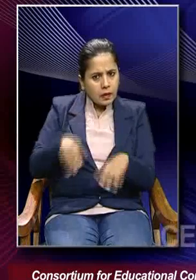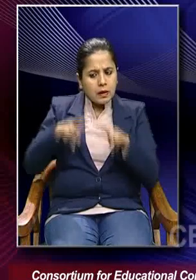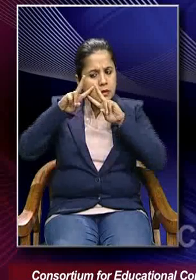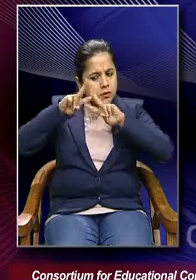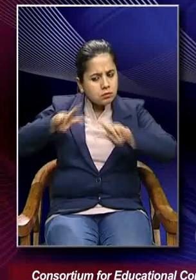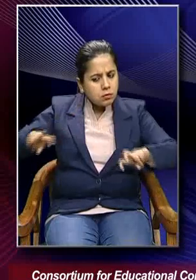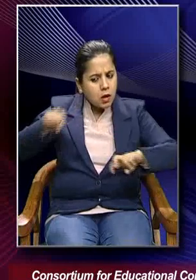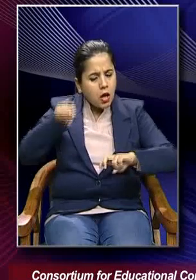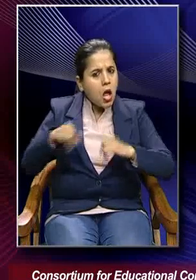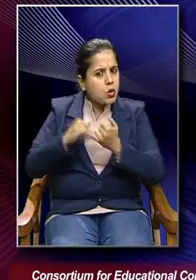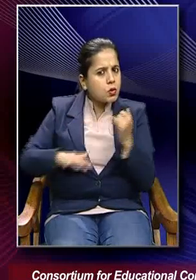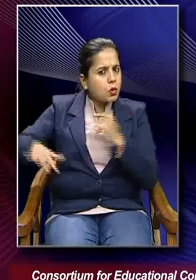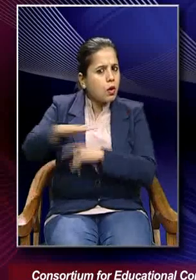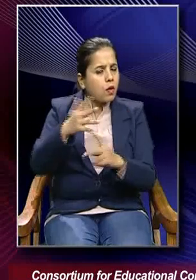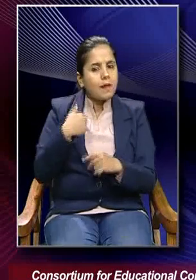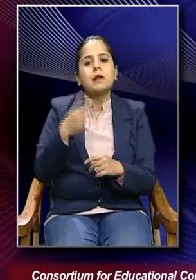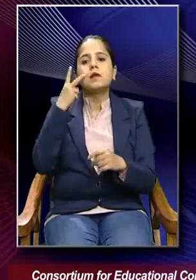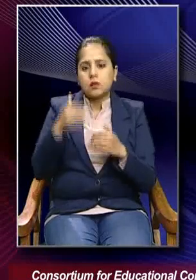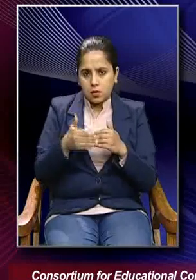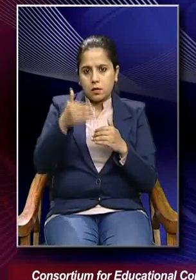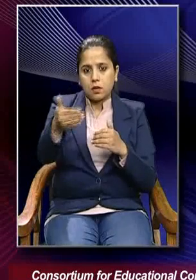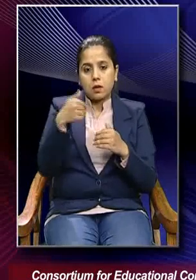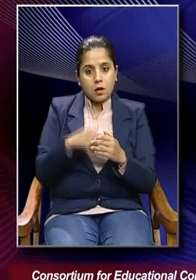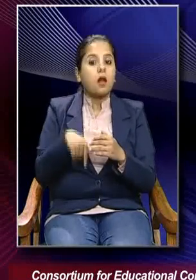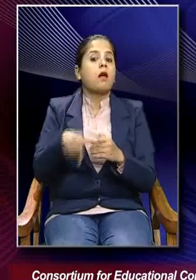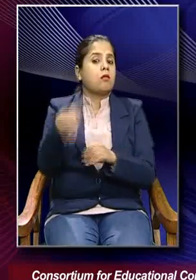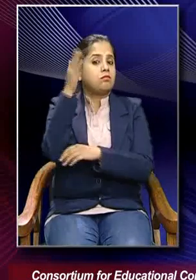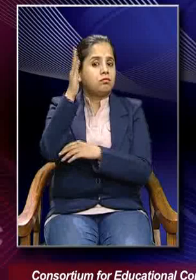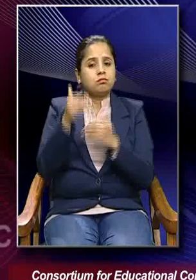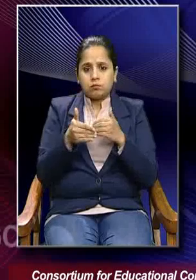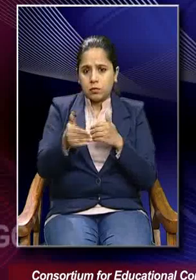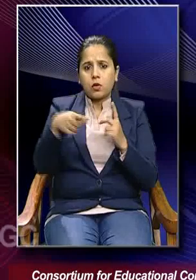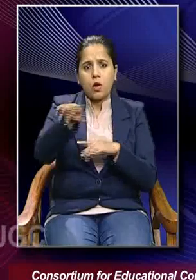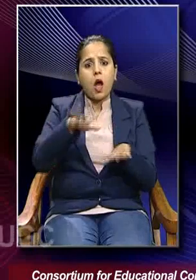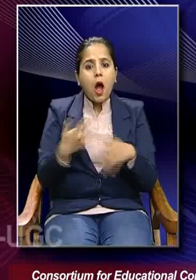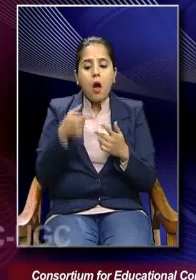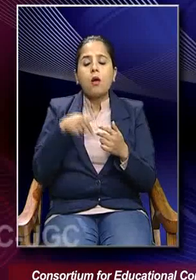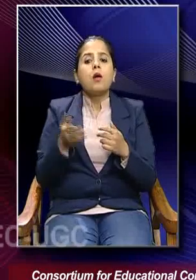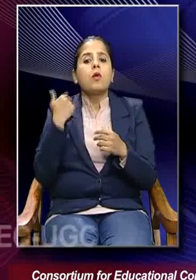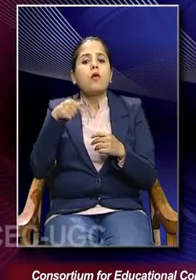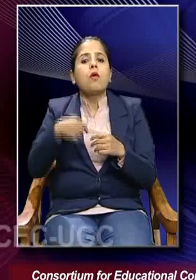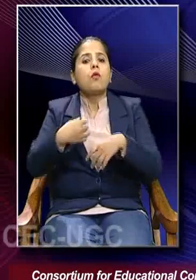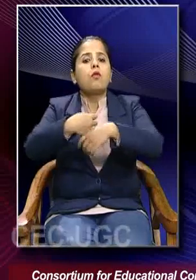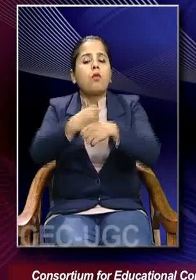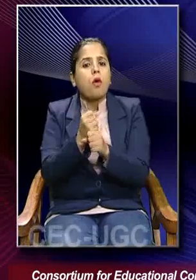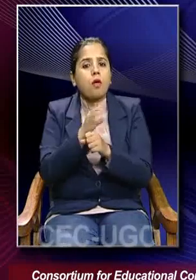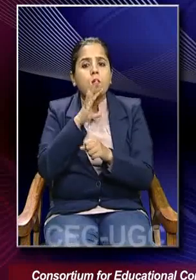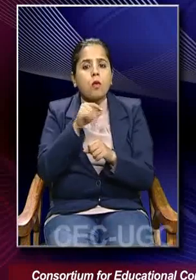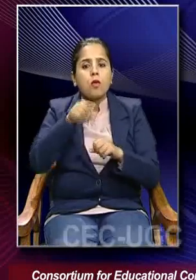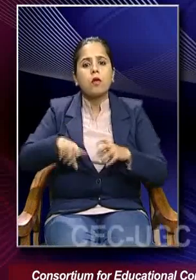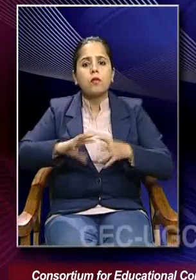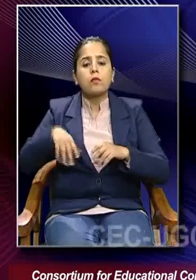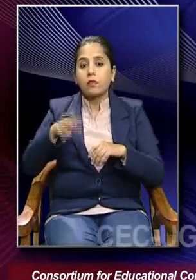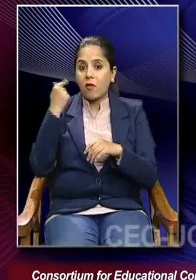society. And we'll see in the course of the lecture how Auguste Comte, who is considered as father